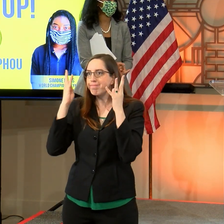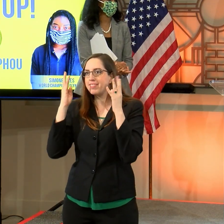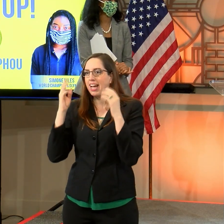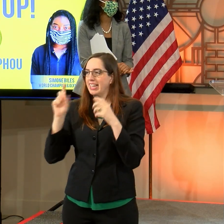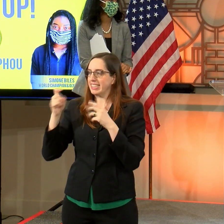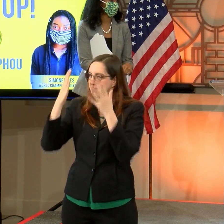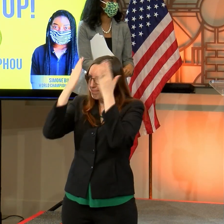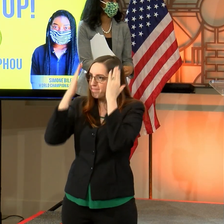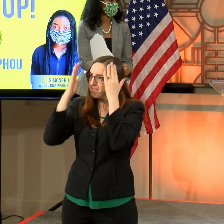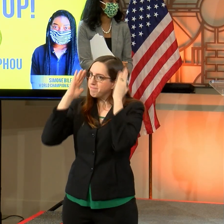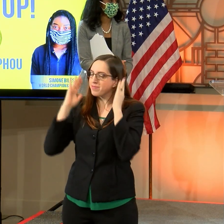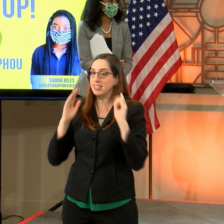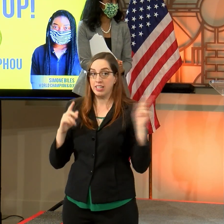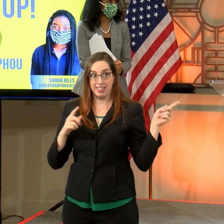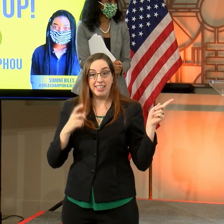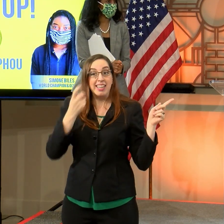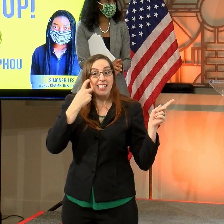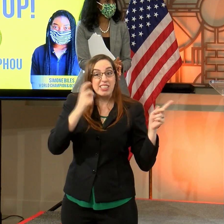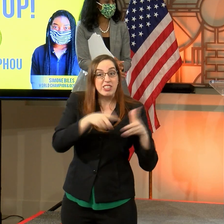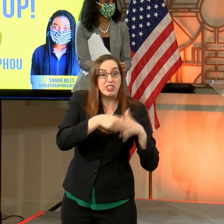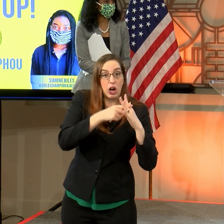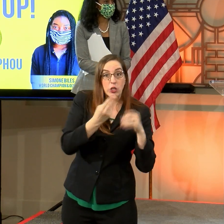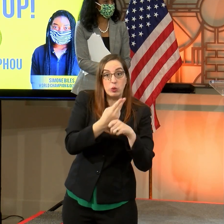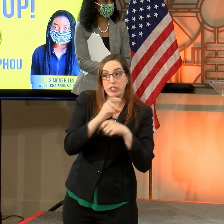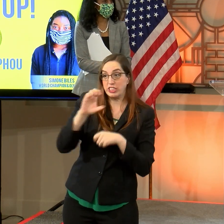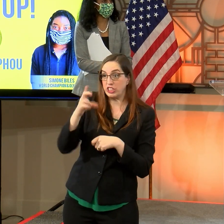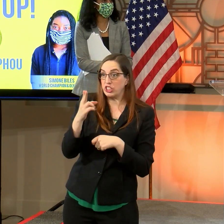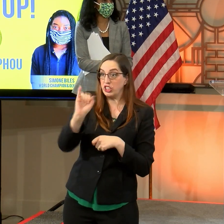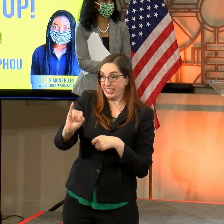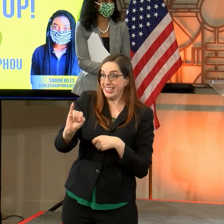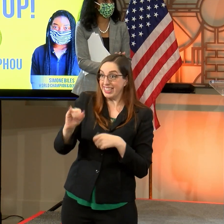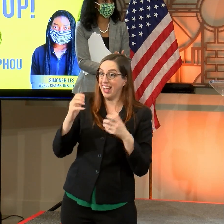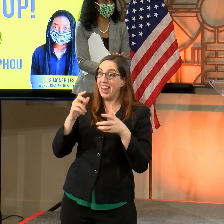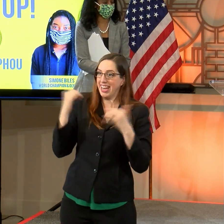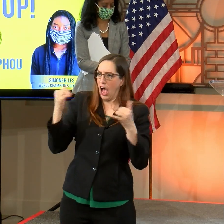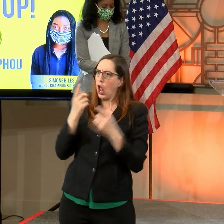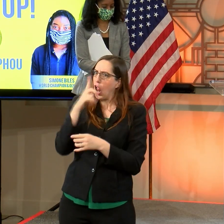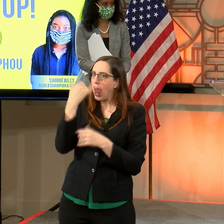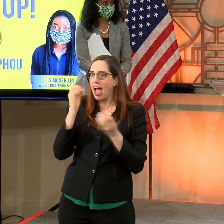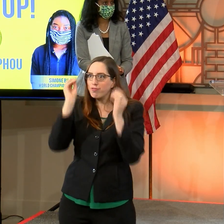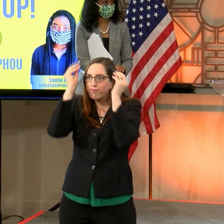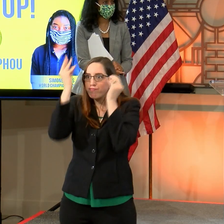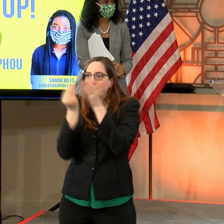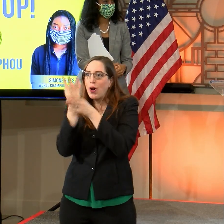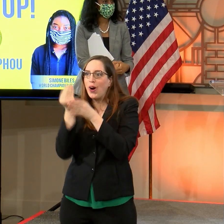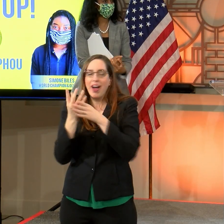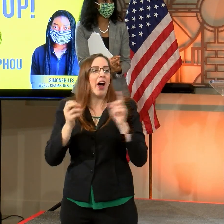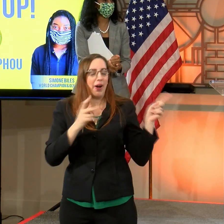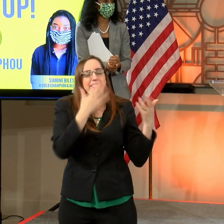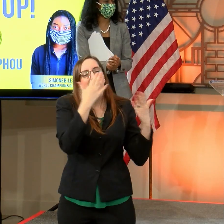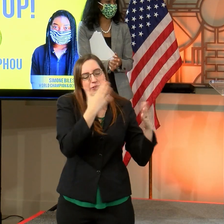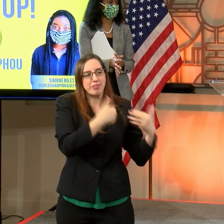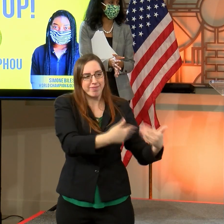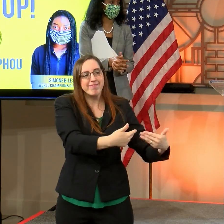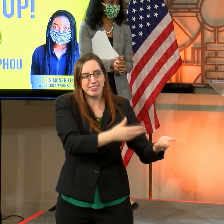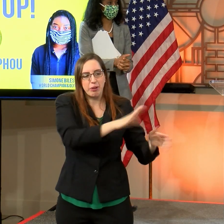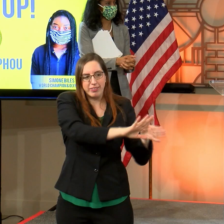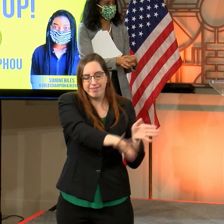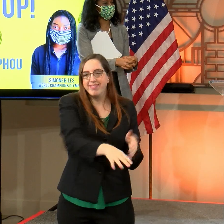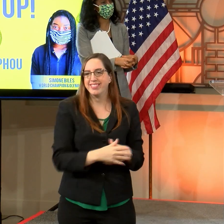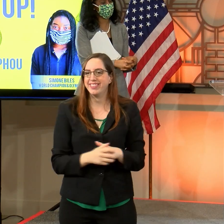So Since you started using chi, look, it's growing. thank you, Farouk. You can step down.